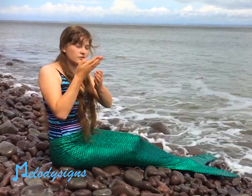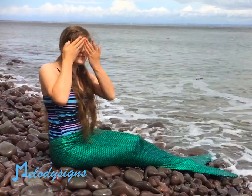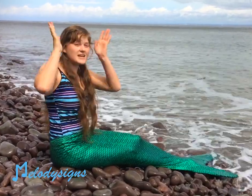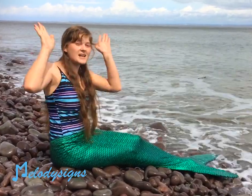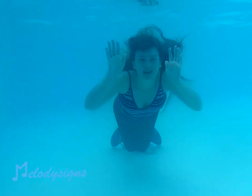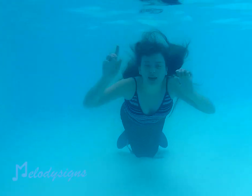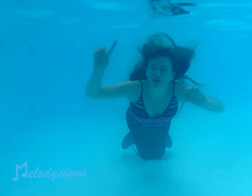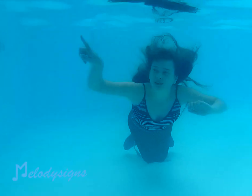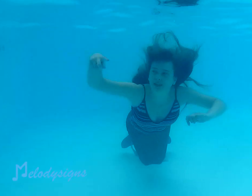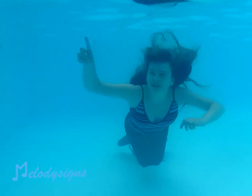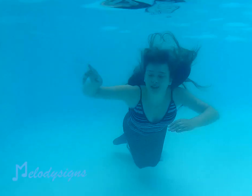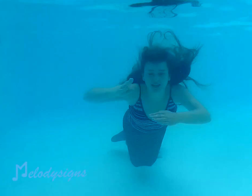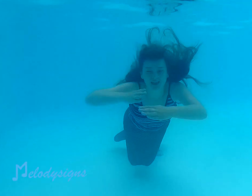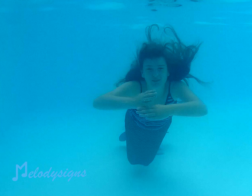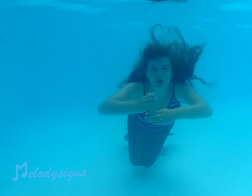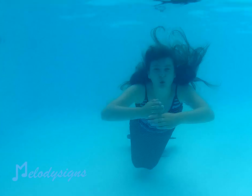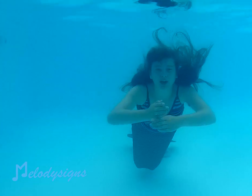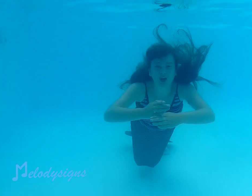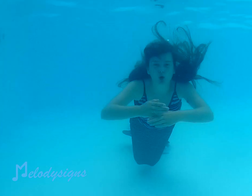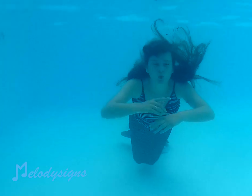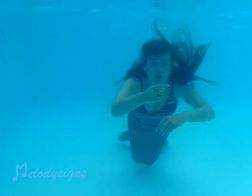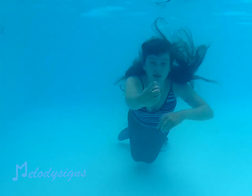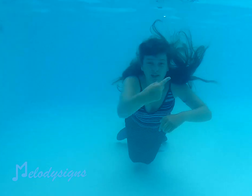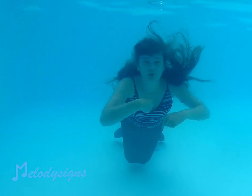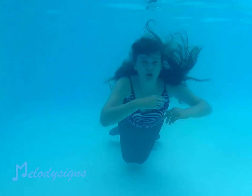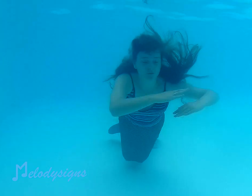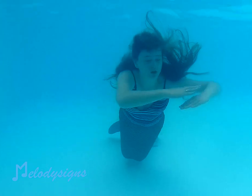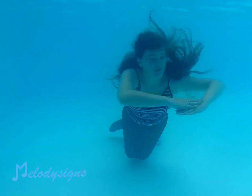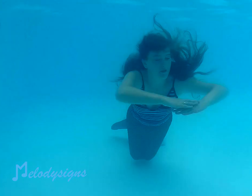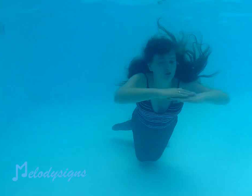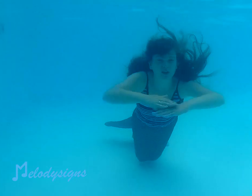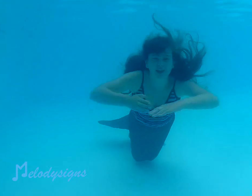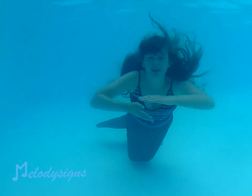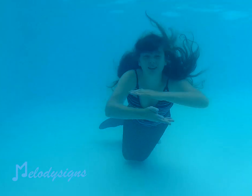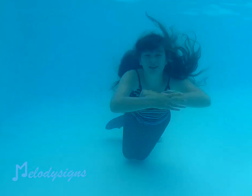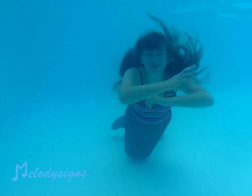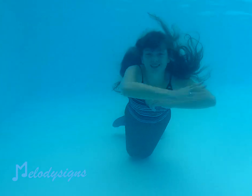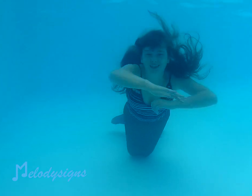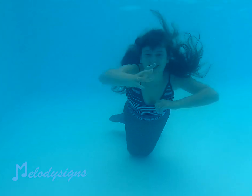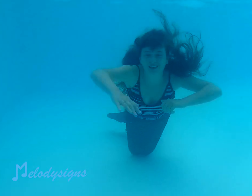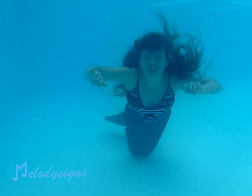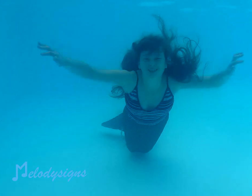all day. Out in the sun, they slave away. While we devoting full time to floating under the